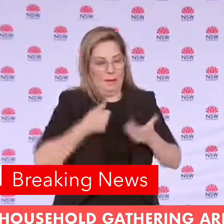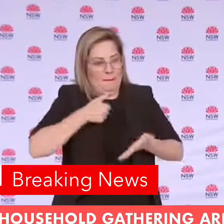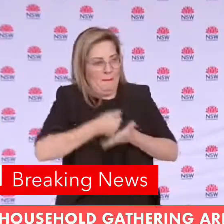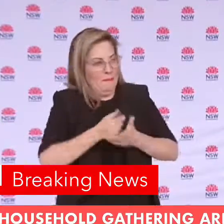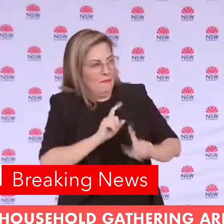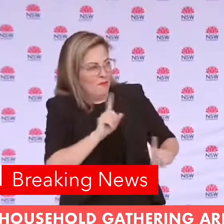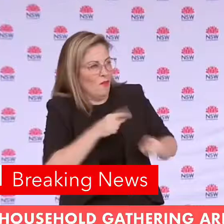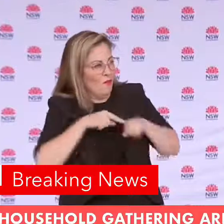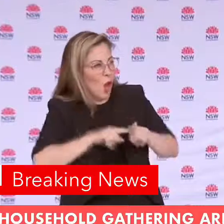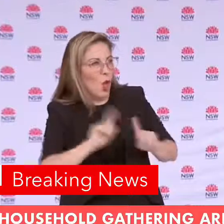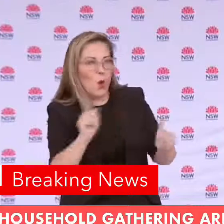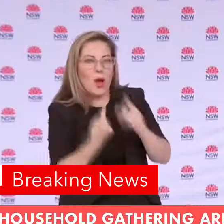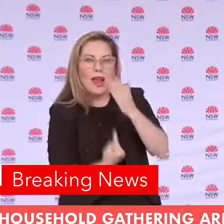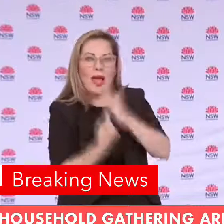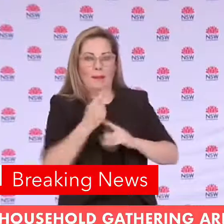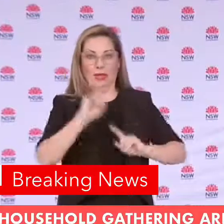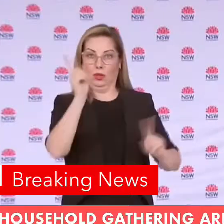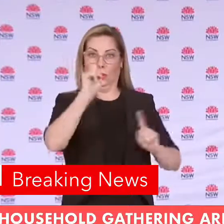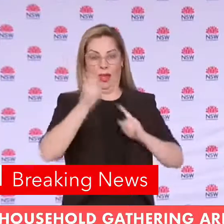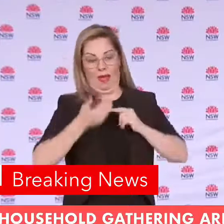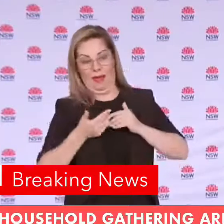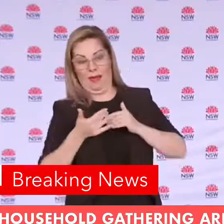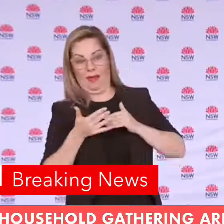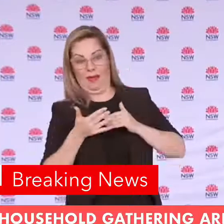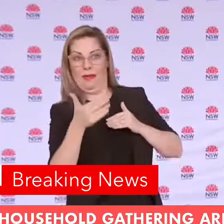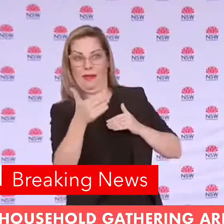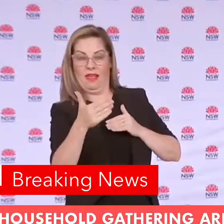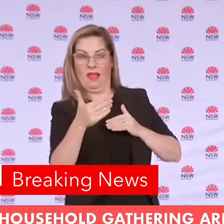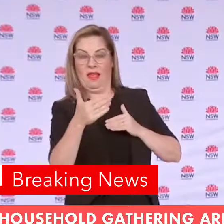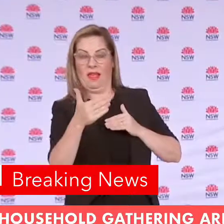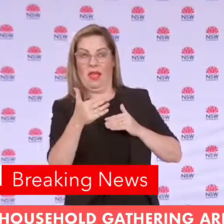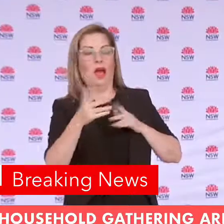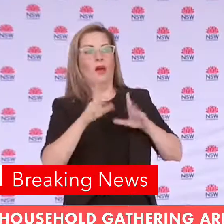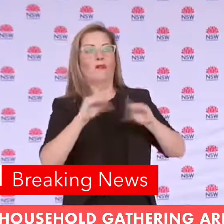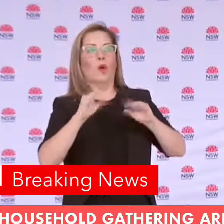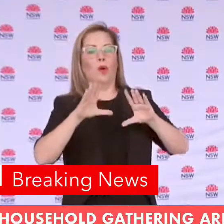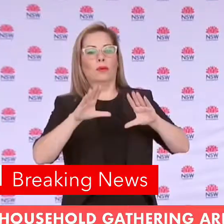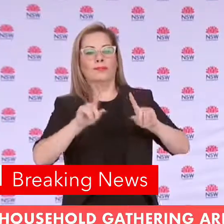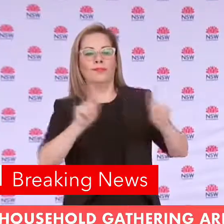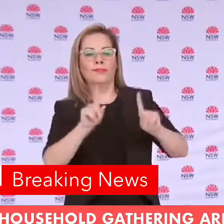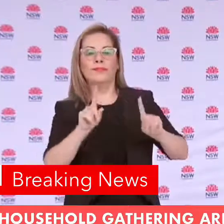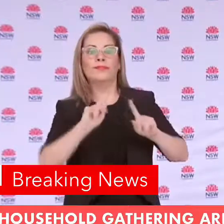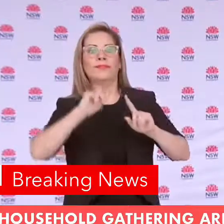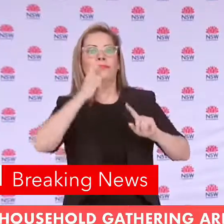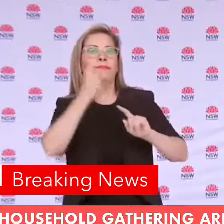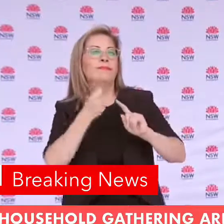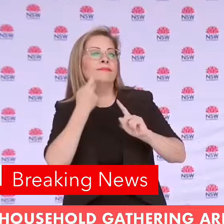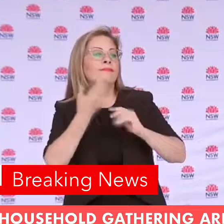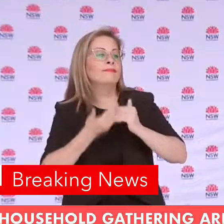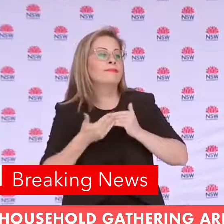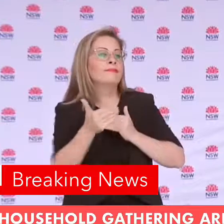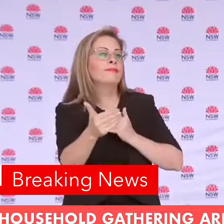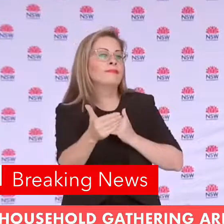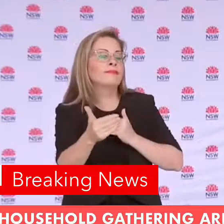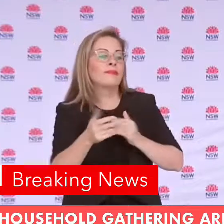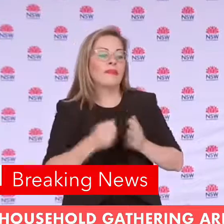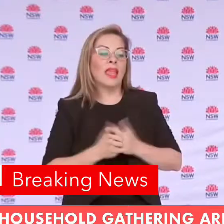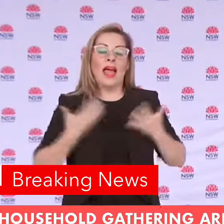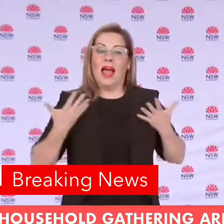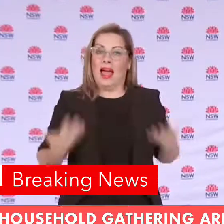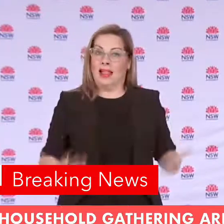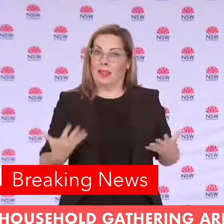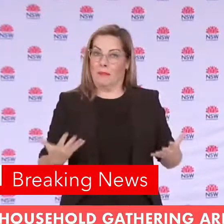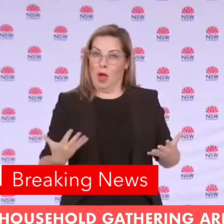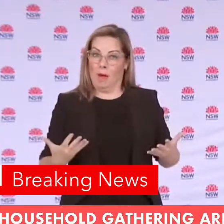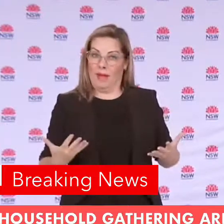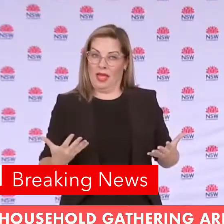making an announcement tomorrow on what the future of the situation on the Northern Beaches, Greater Sydney, will be. At this stage,